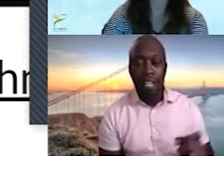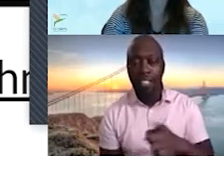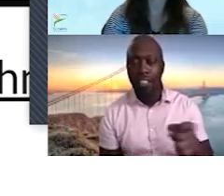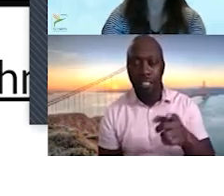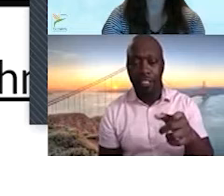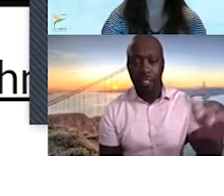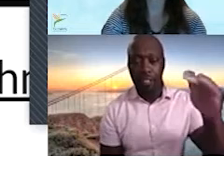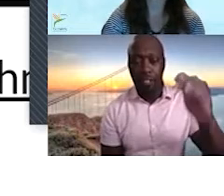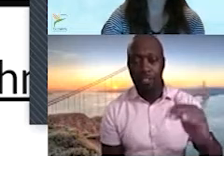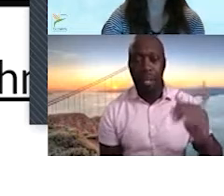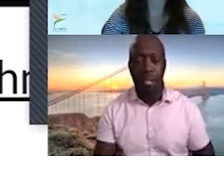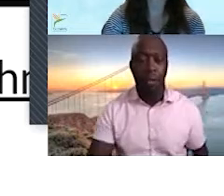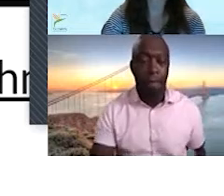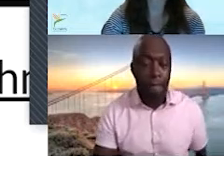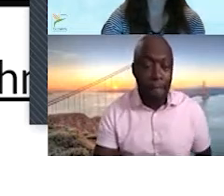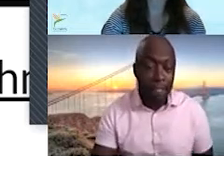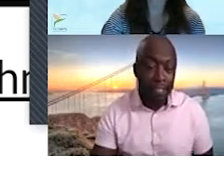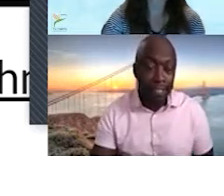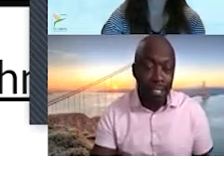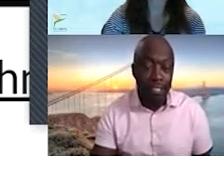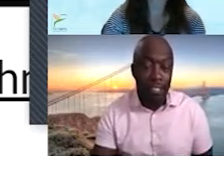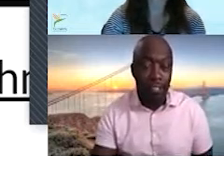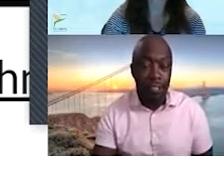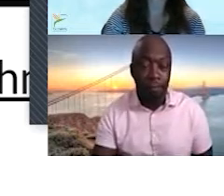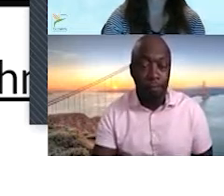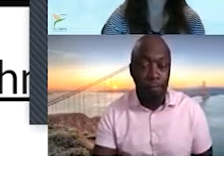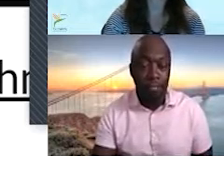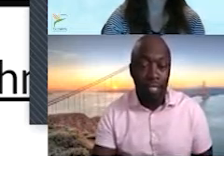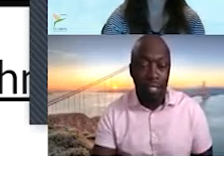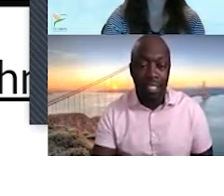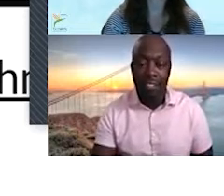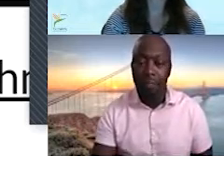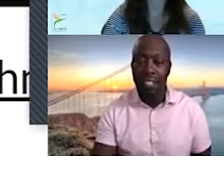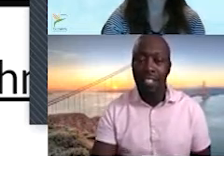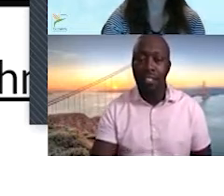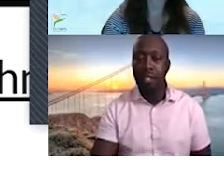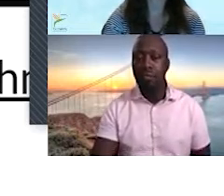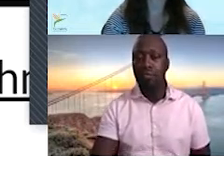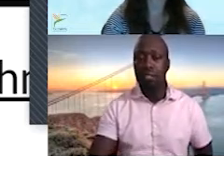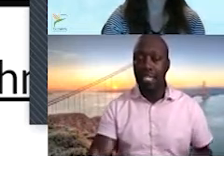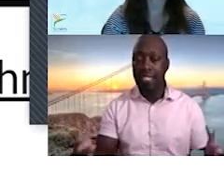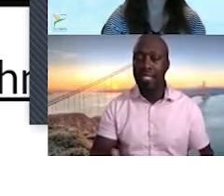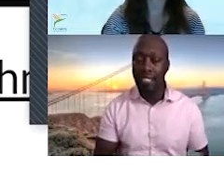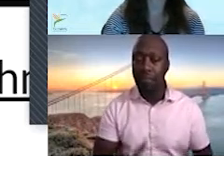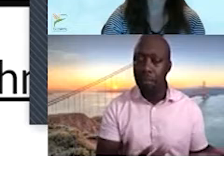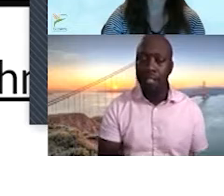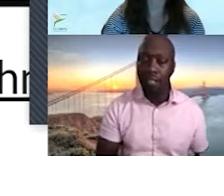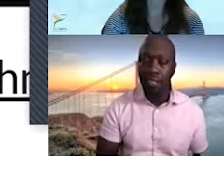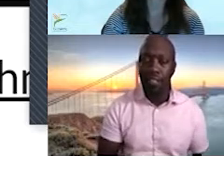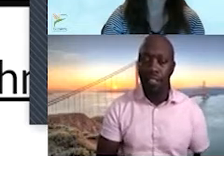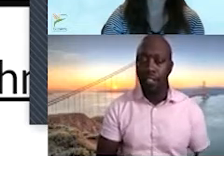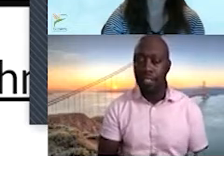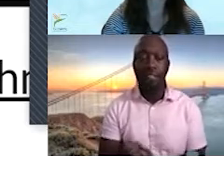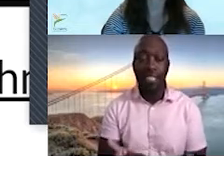The touch sensory, you notice right below it, says touch sensory. That's something that you don't like see in